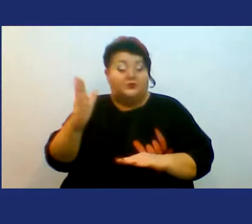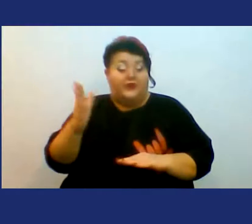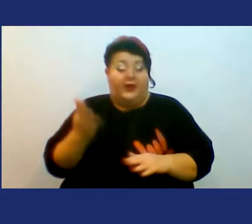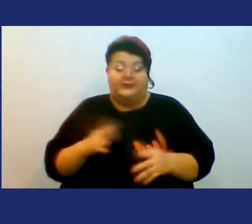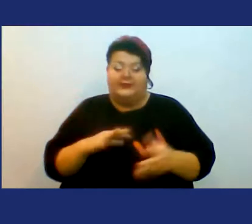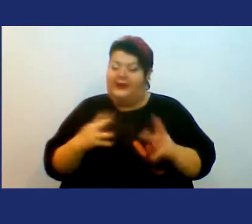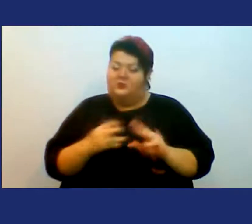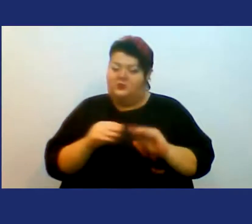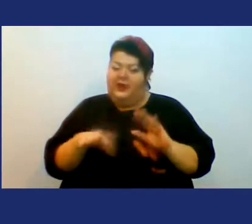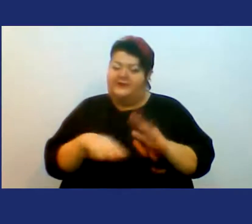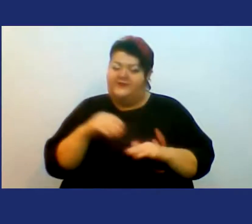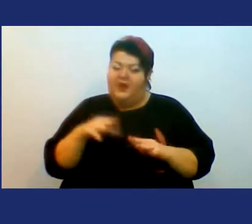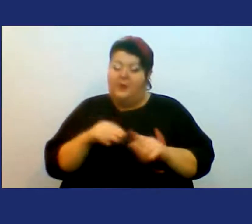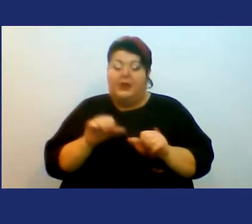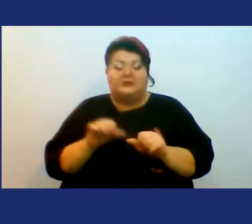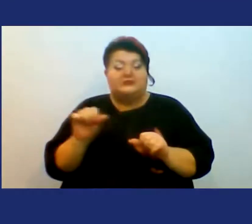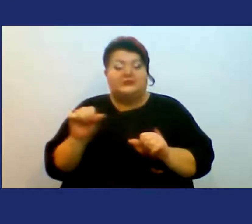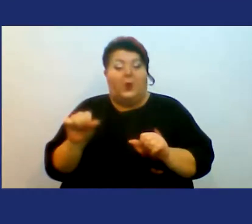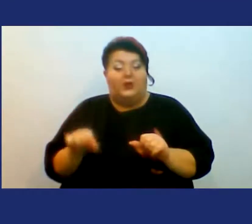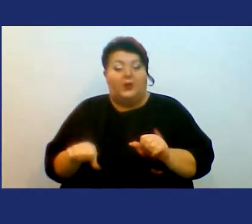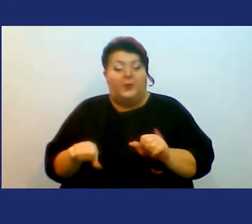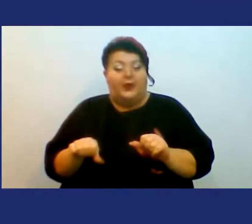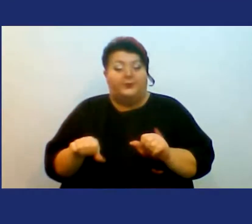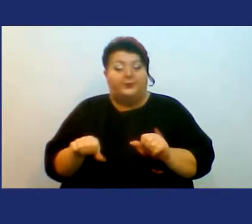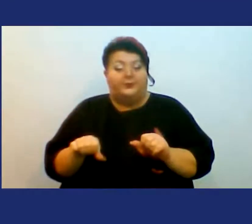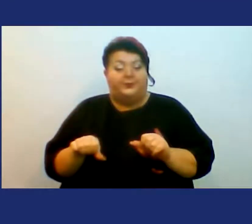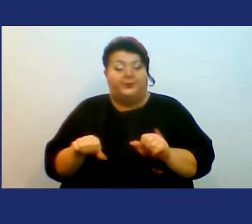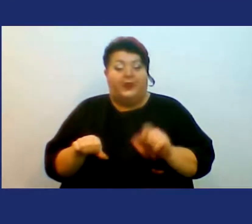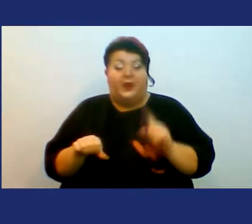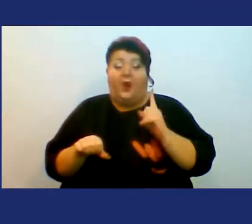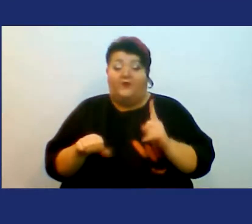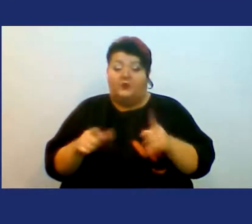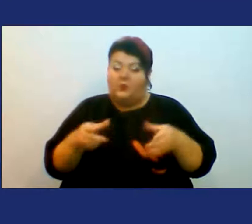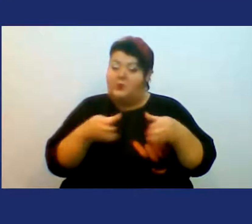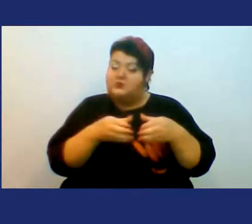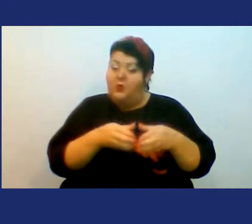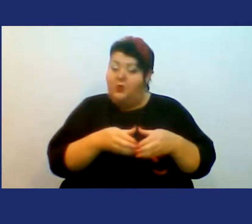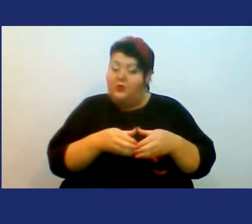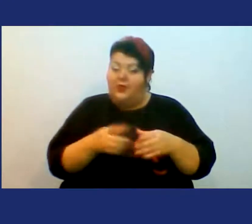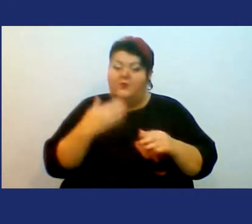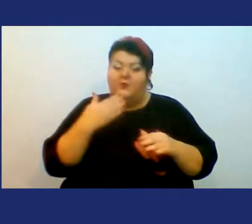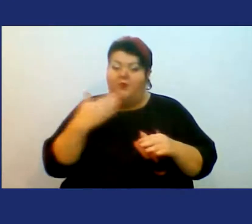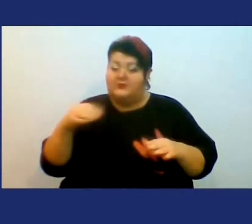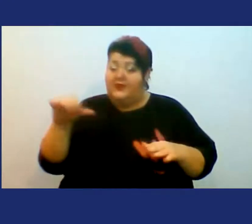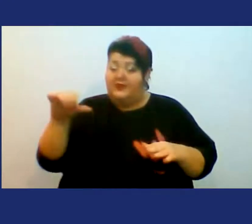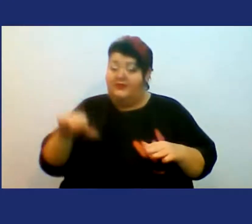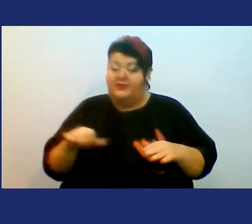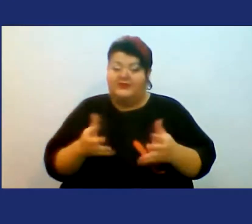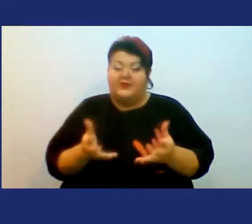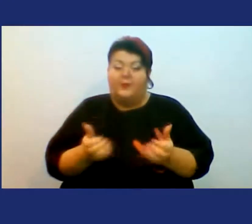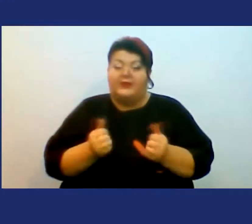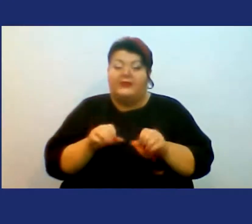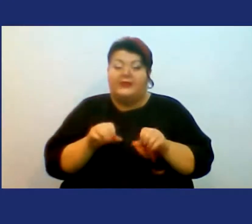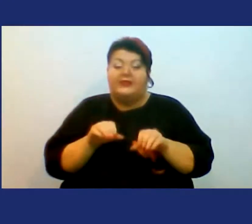last hour. And for instance, in Pennsylvania, they've decided that they can continue to count for 3 days after